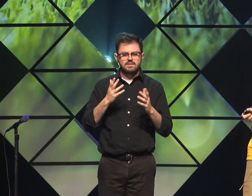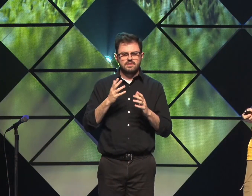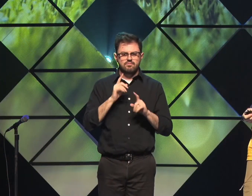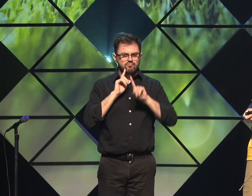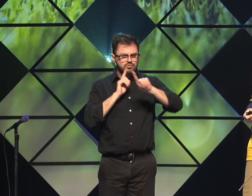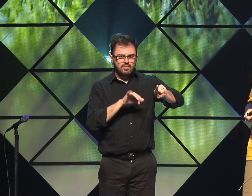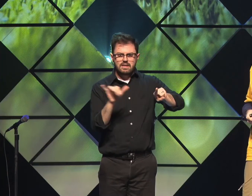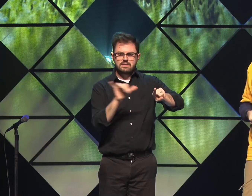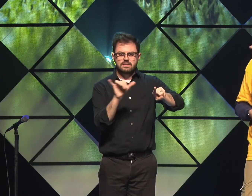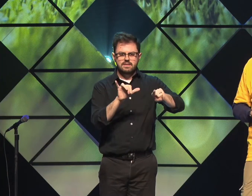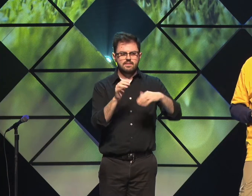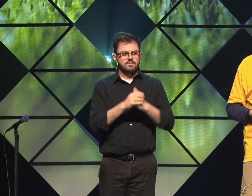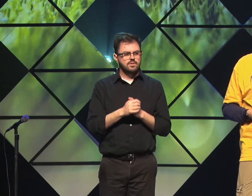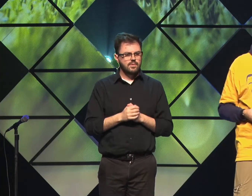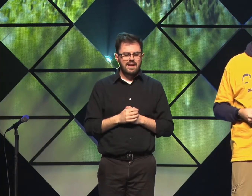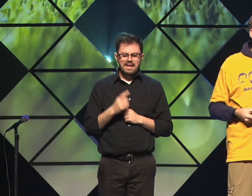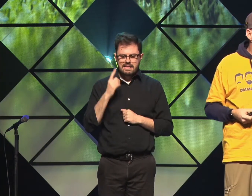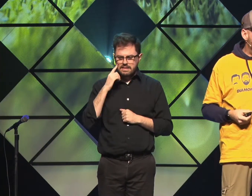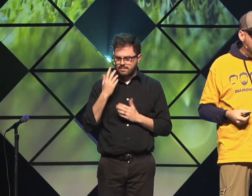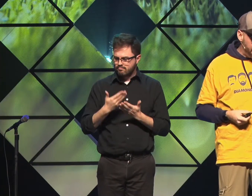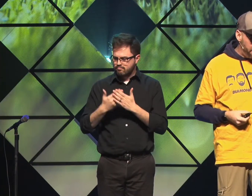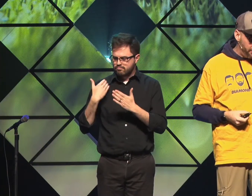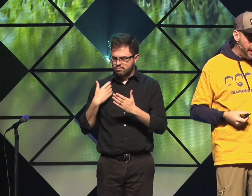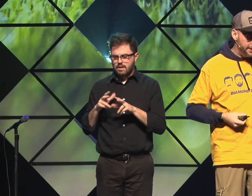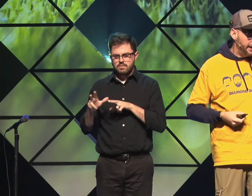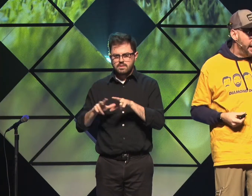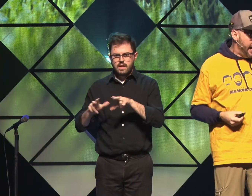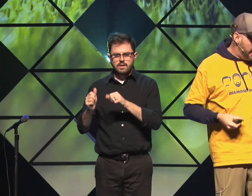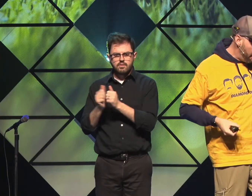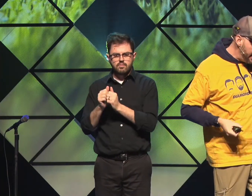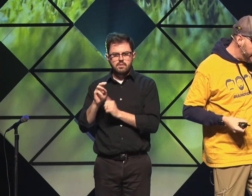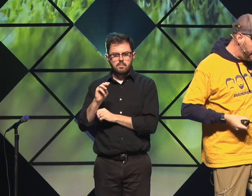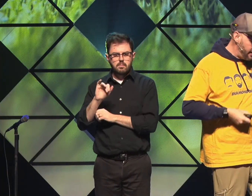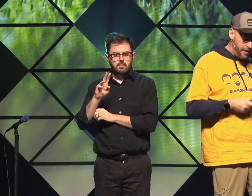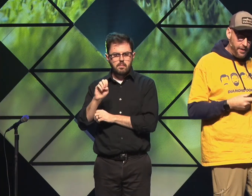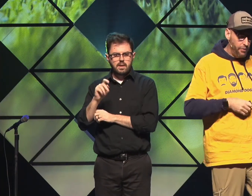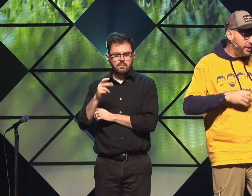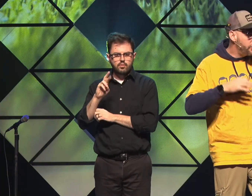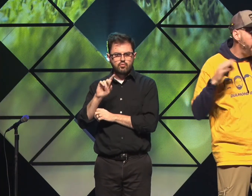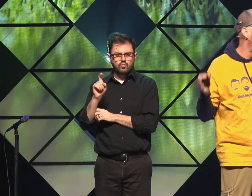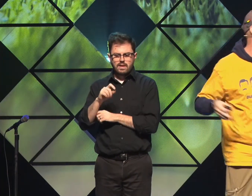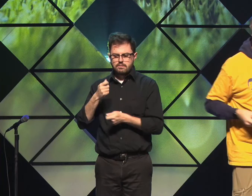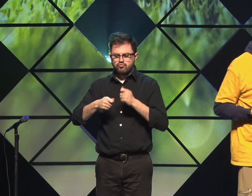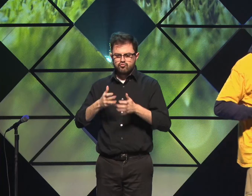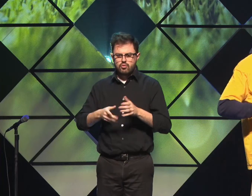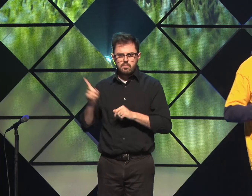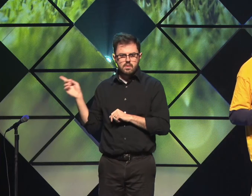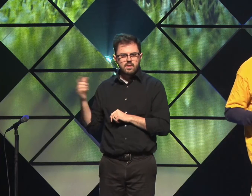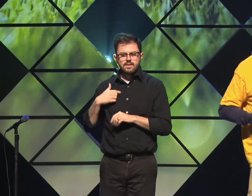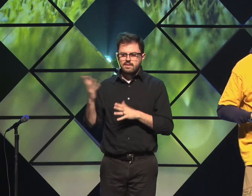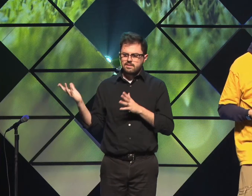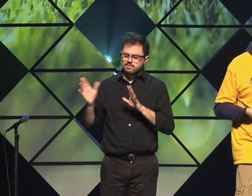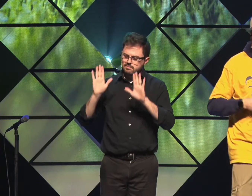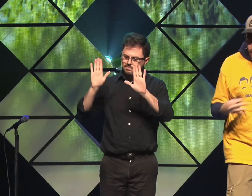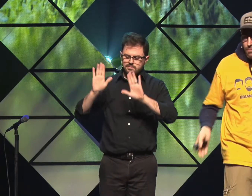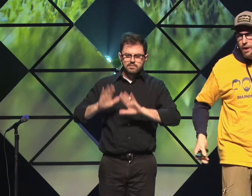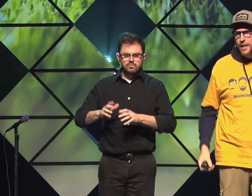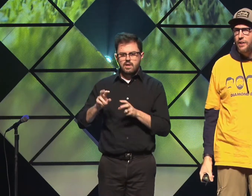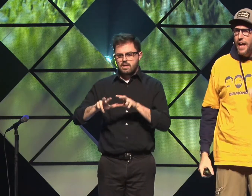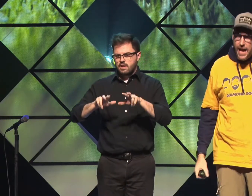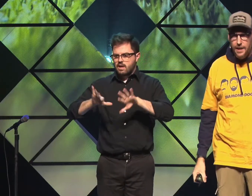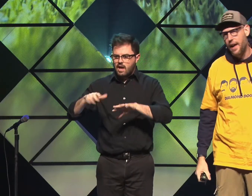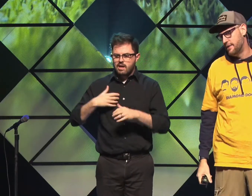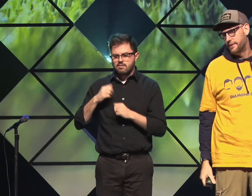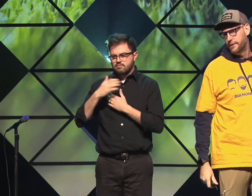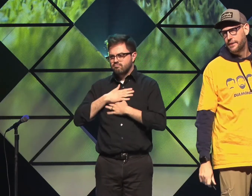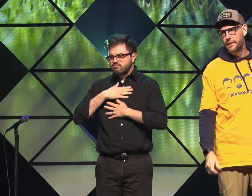I was hiking with one of our drummers, Mike Perez, and Mike is a really great hiker and he loves heights. I'm a terrible hiker